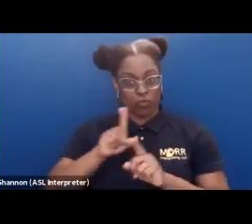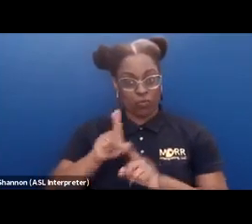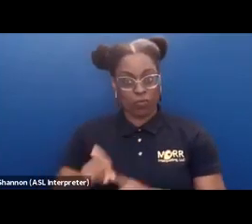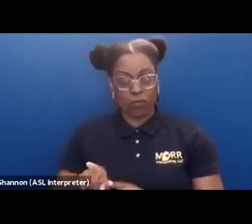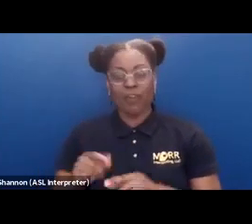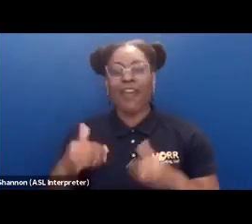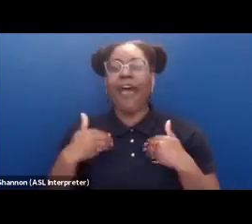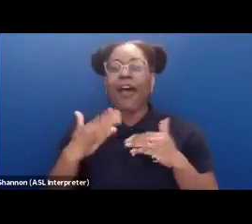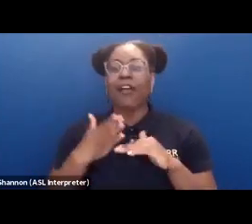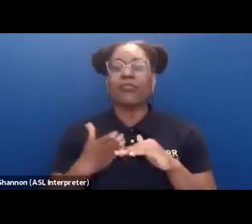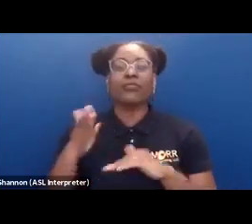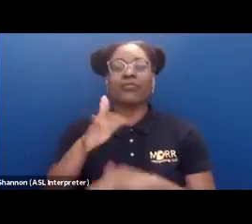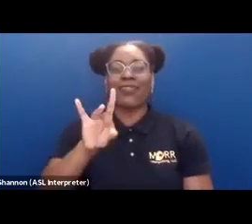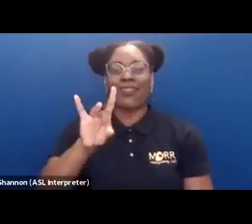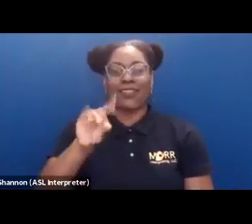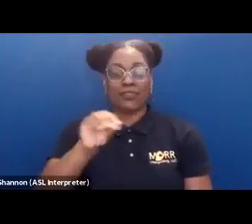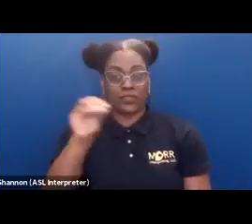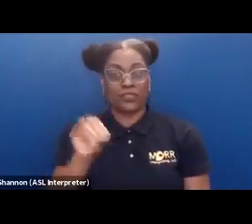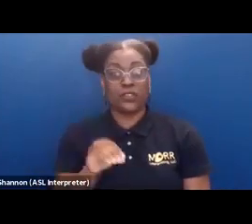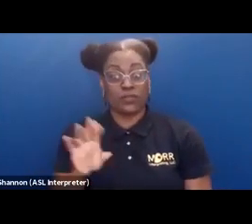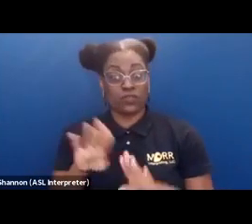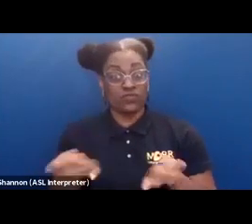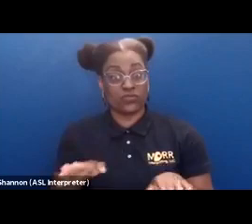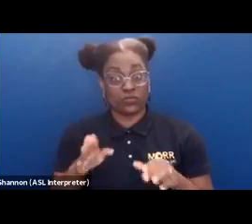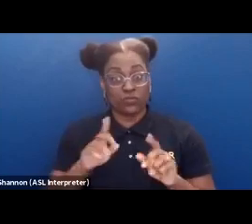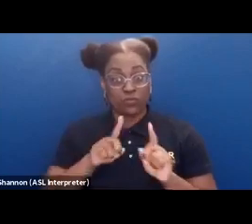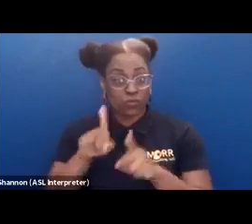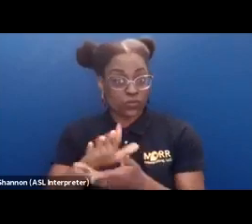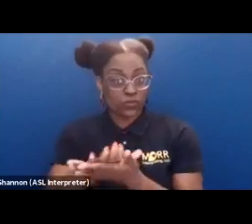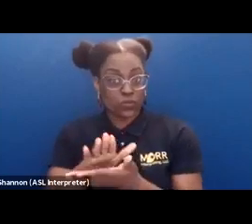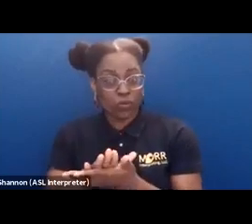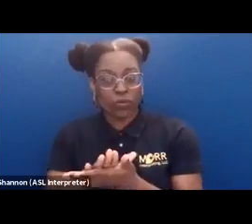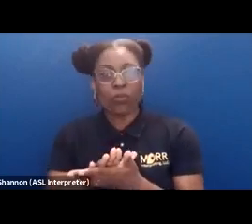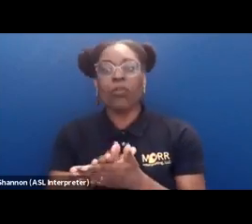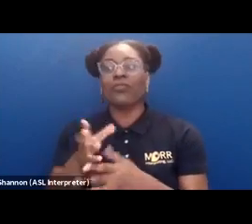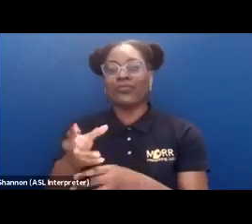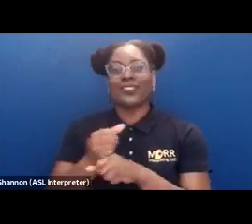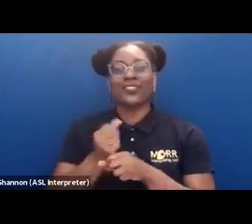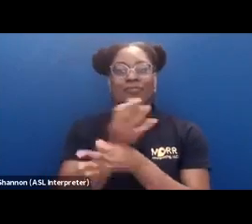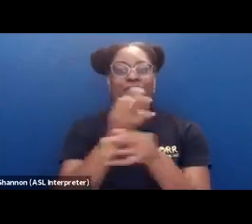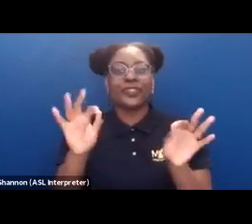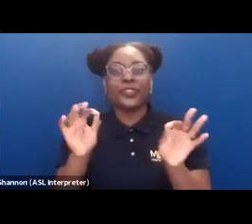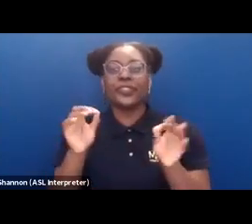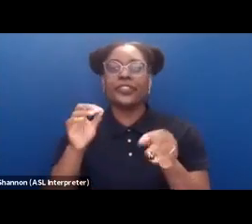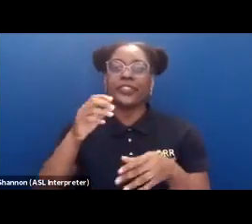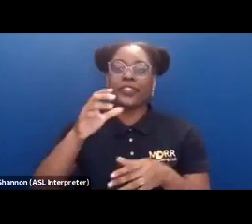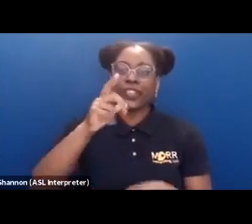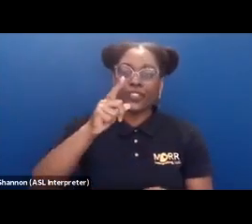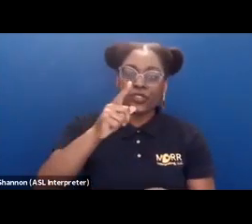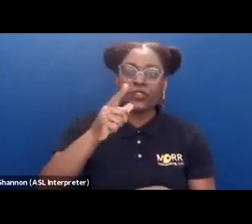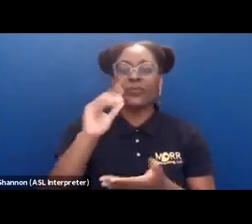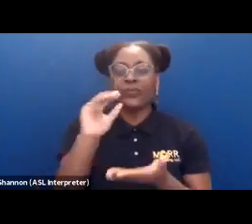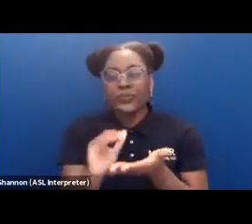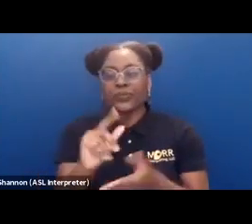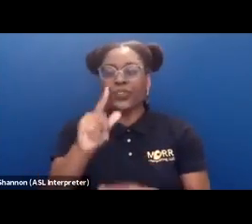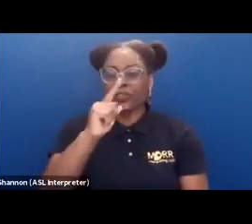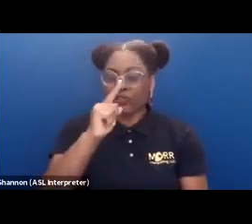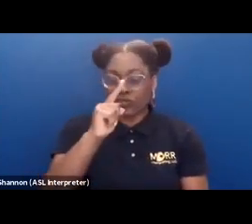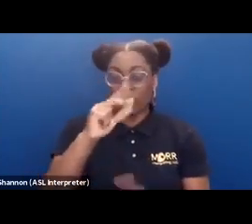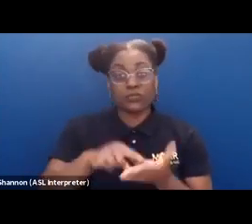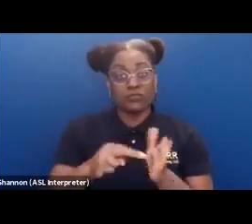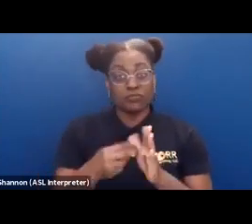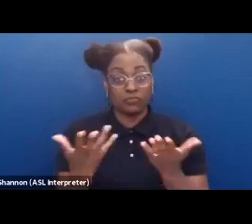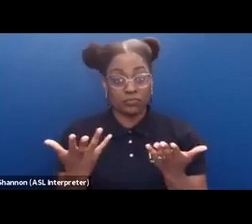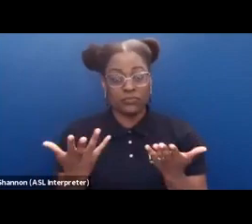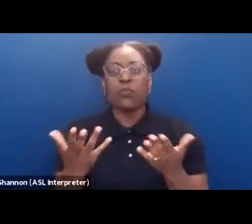of the children who receive free and reduced lunch. That tells you that the majority of the